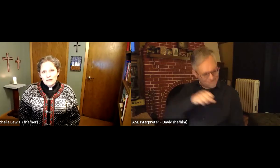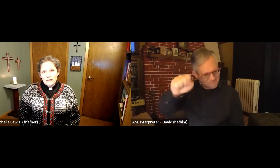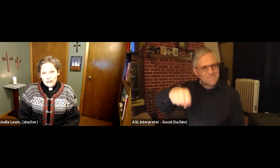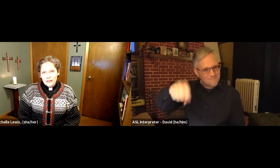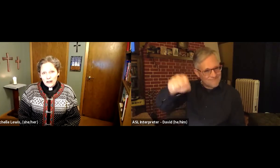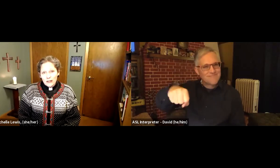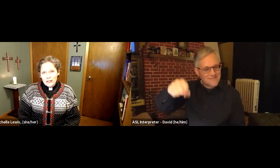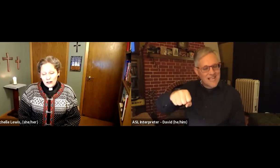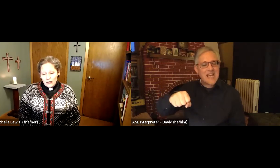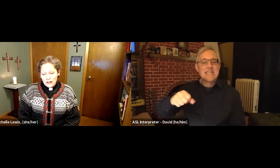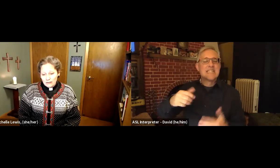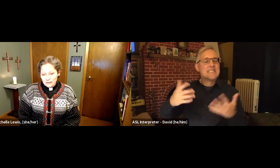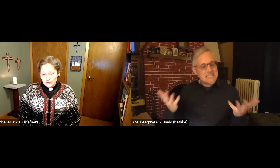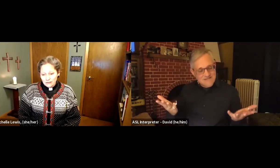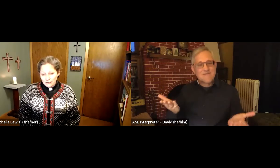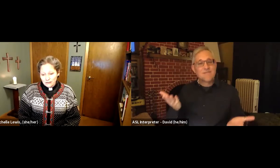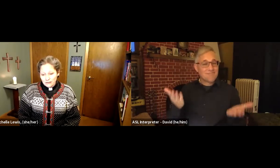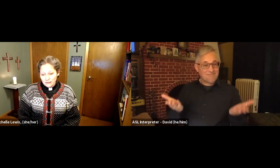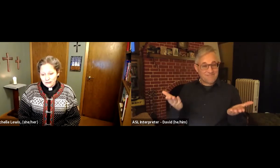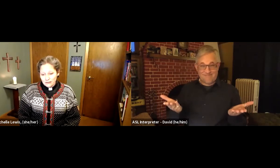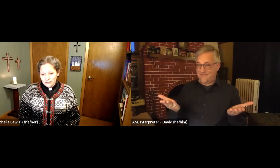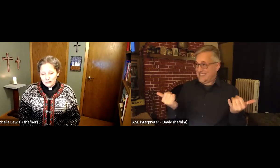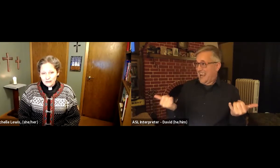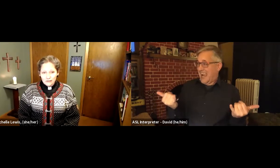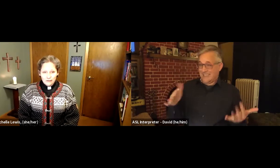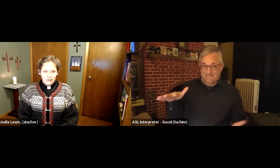things feel very dark.